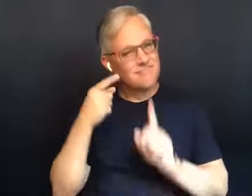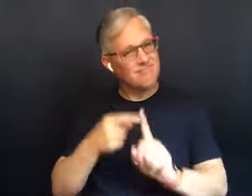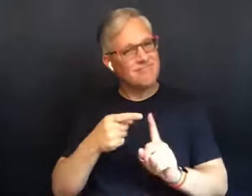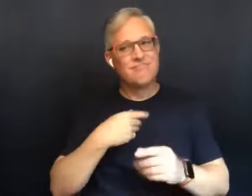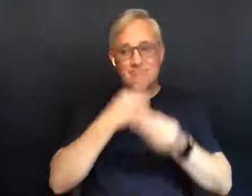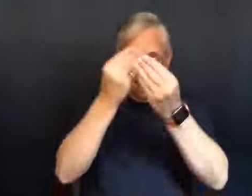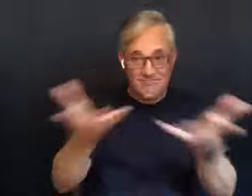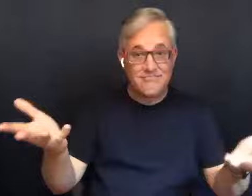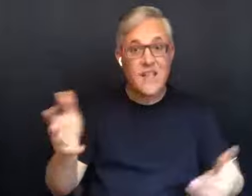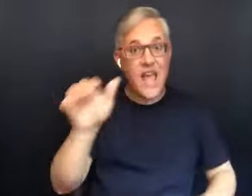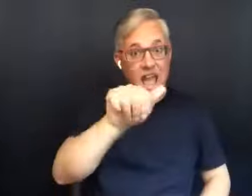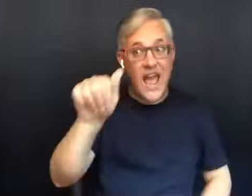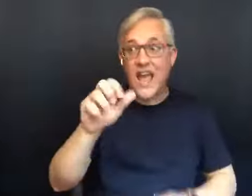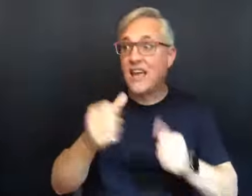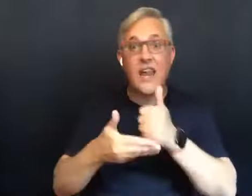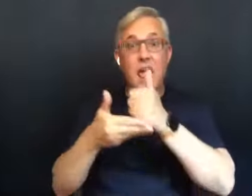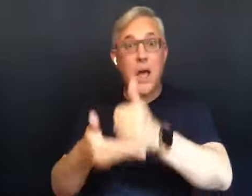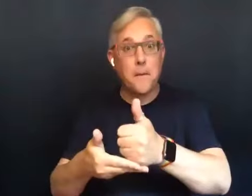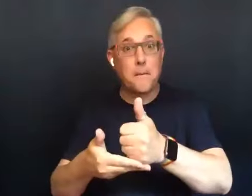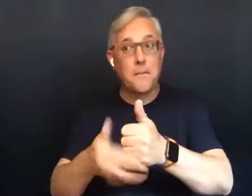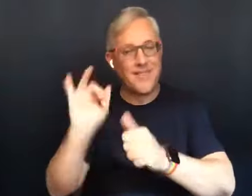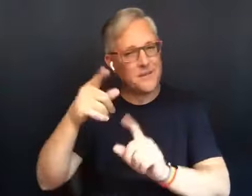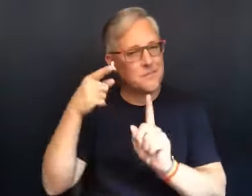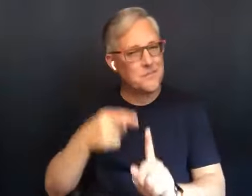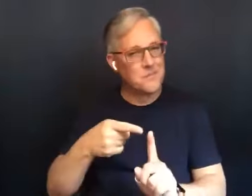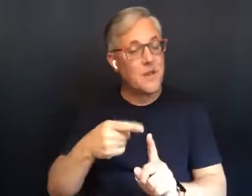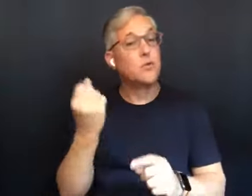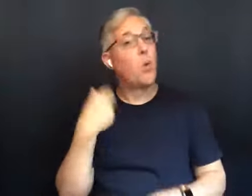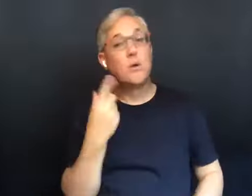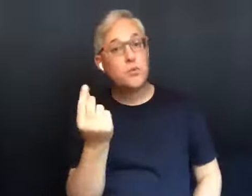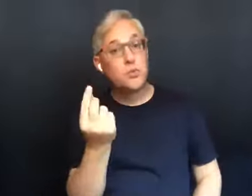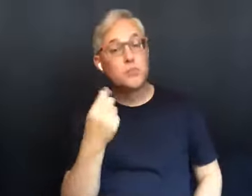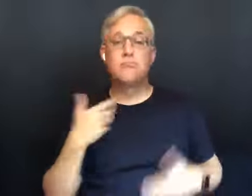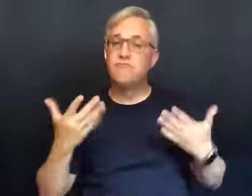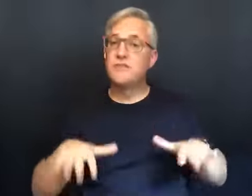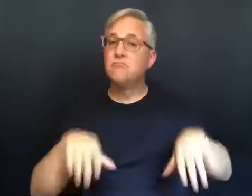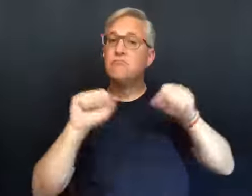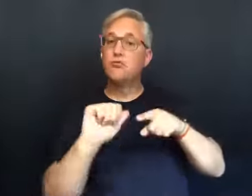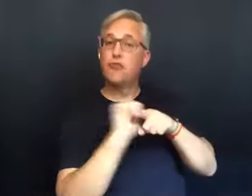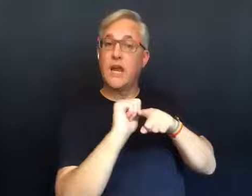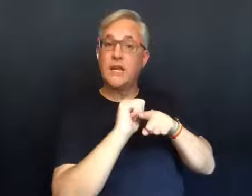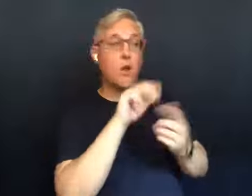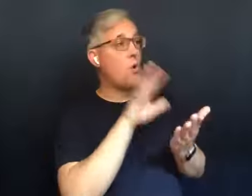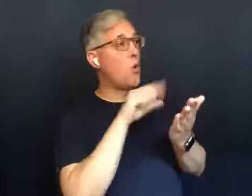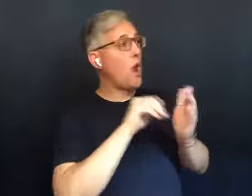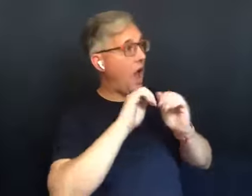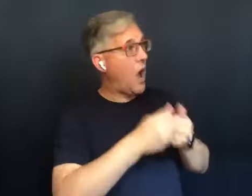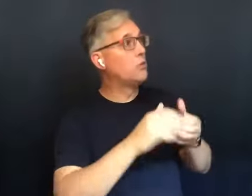is, to help let people who suffer from alcoholism know that Alcoholics Anonymous can help. So I've taken